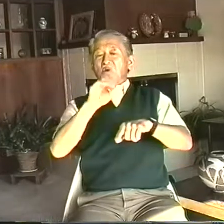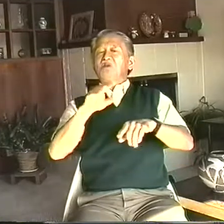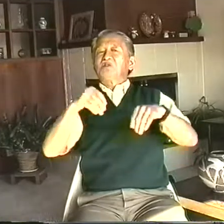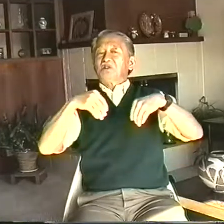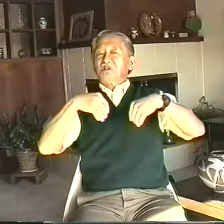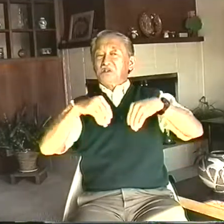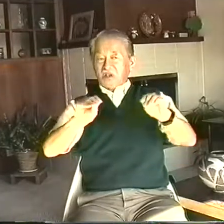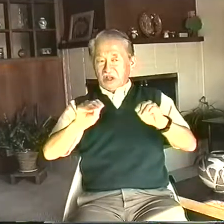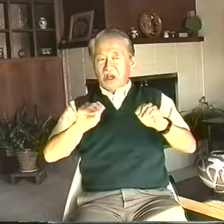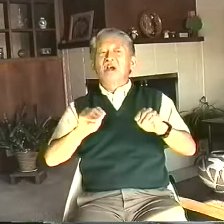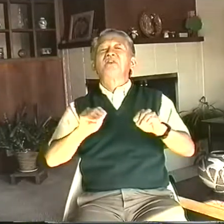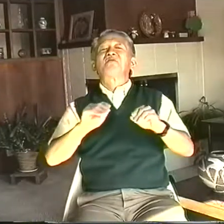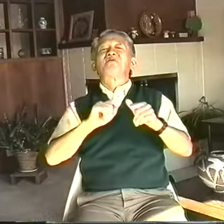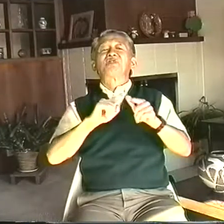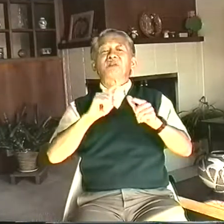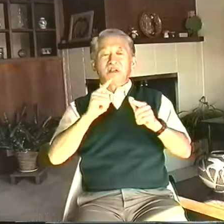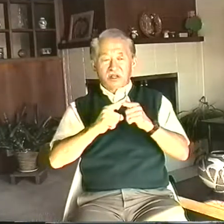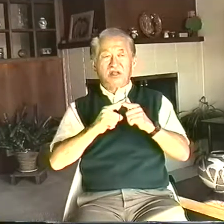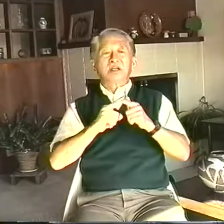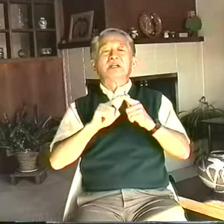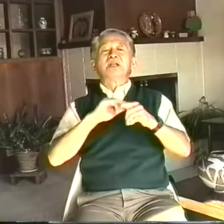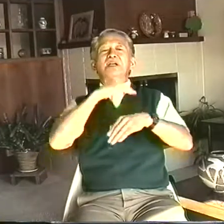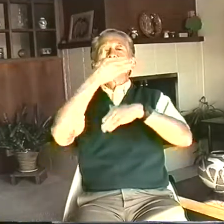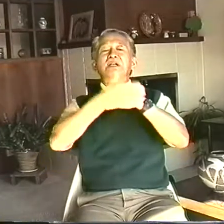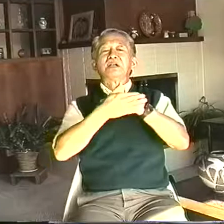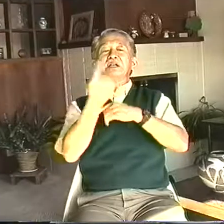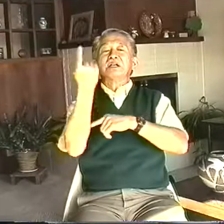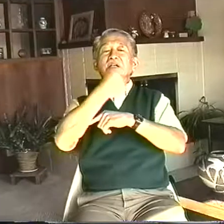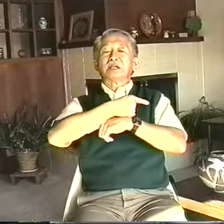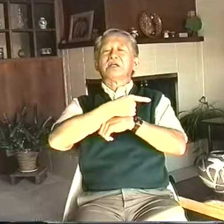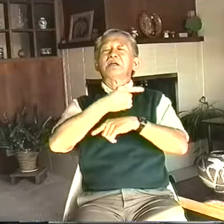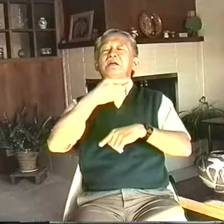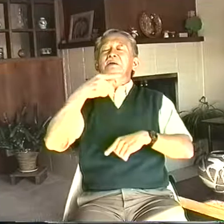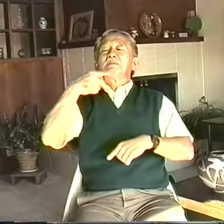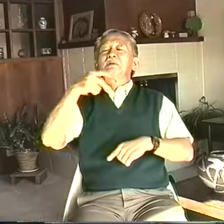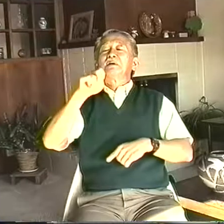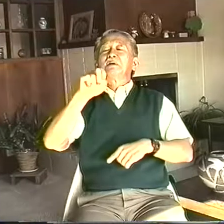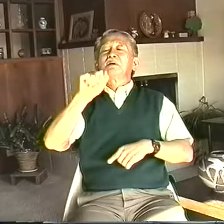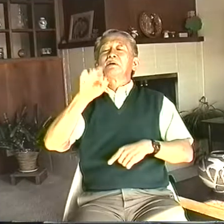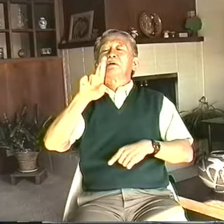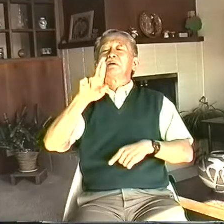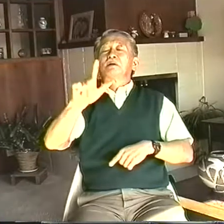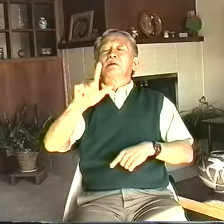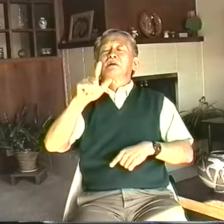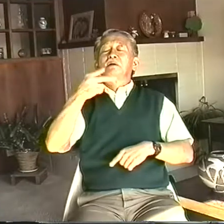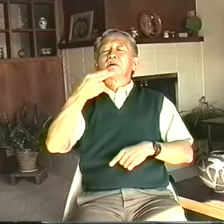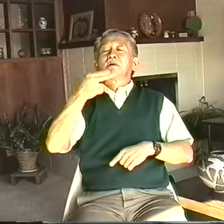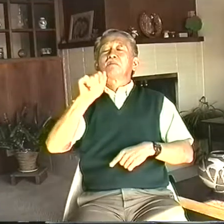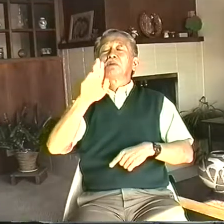When my father felt the time was right, he sold his business. The very next